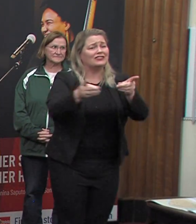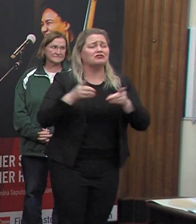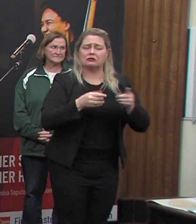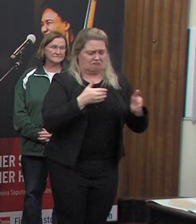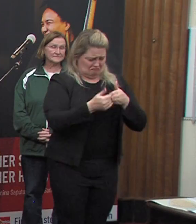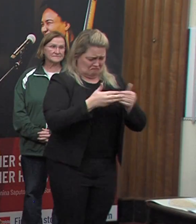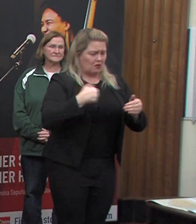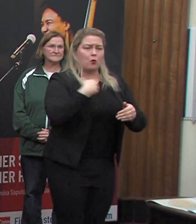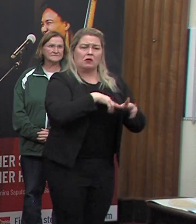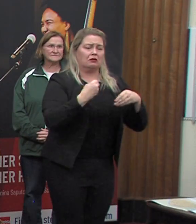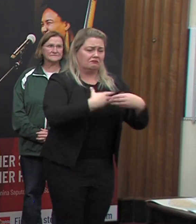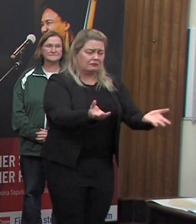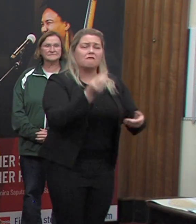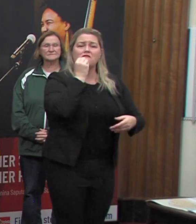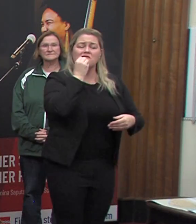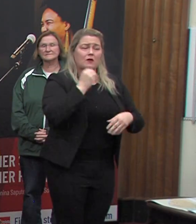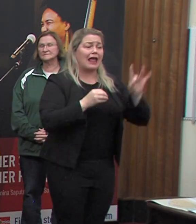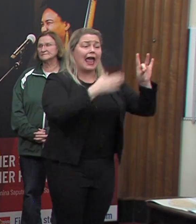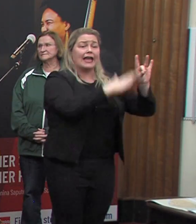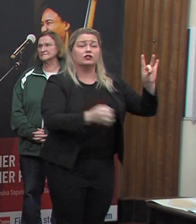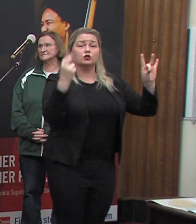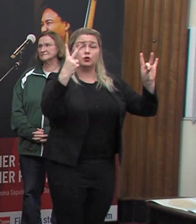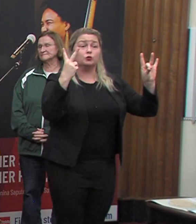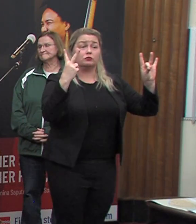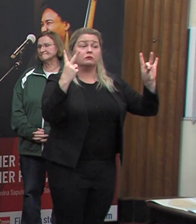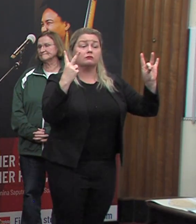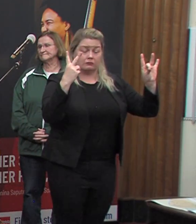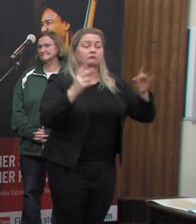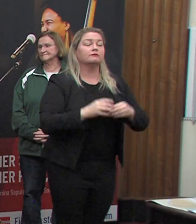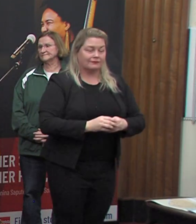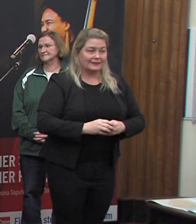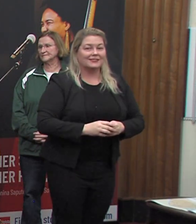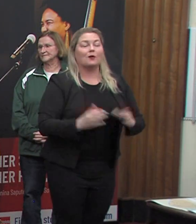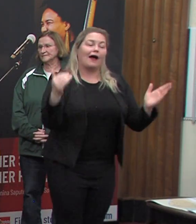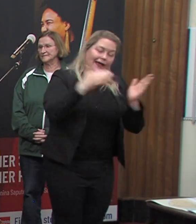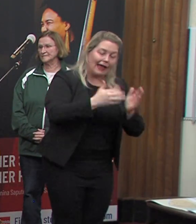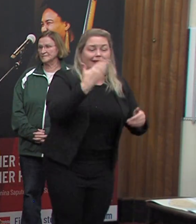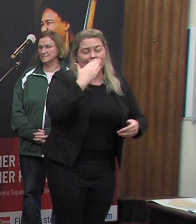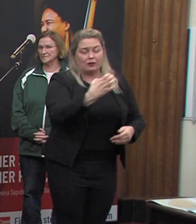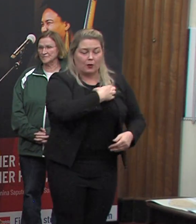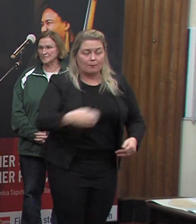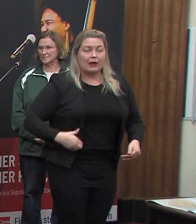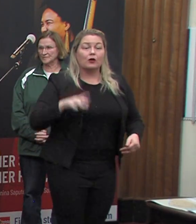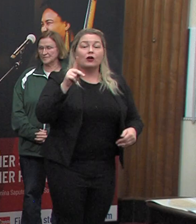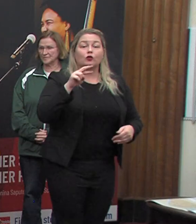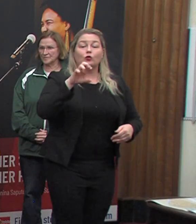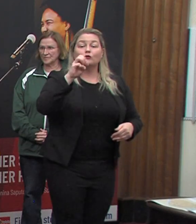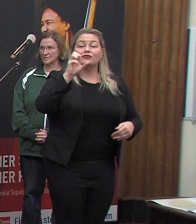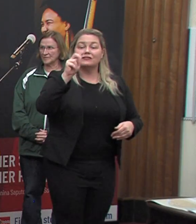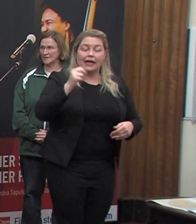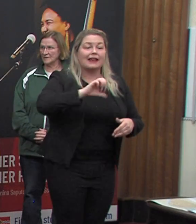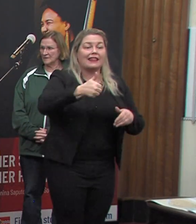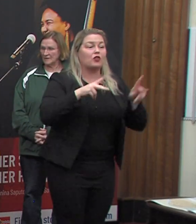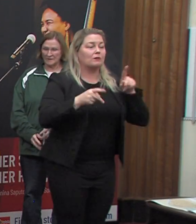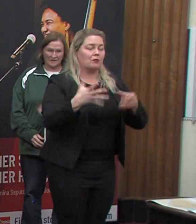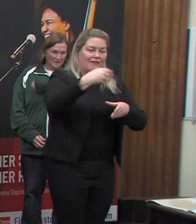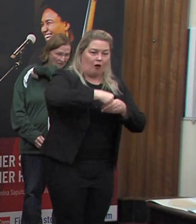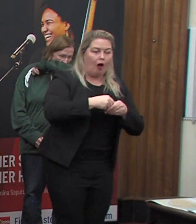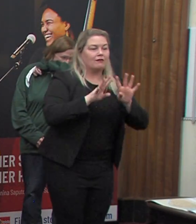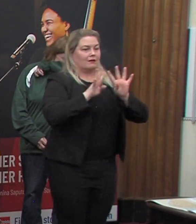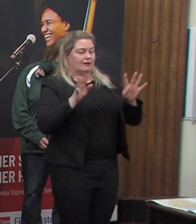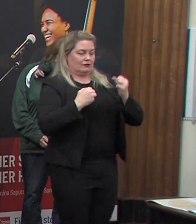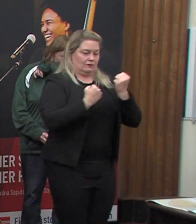any kid during those hours from 8 a.m. until noon. So thank you again, Mayor Crewson, and for the other districts behind me that are participating in